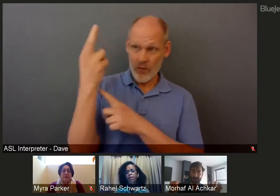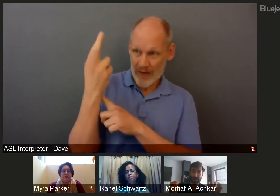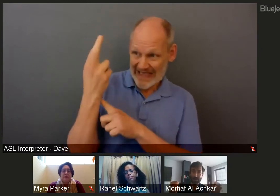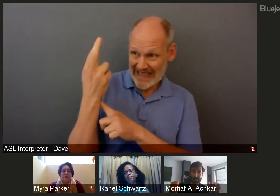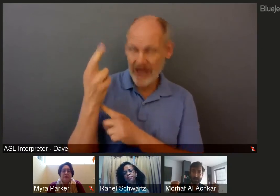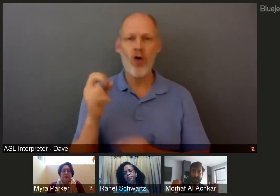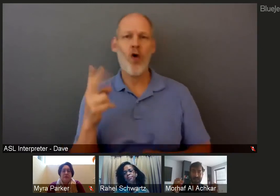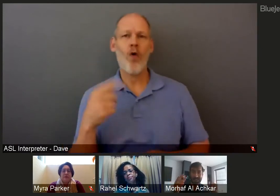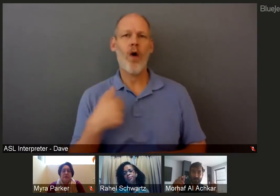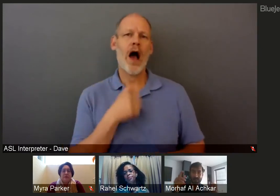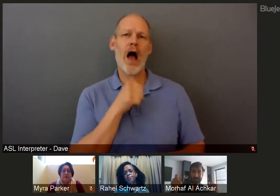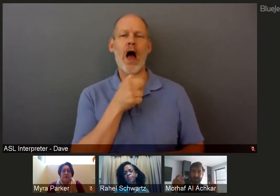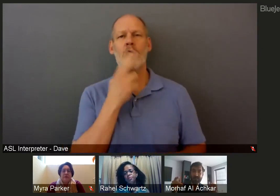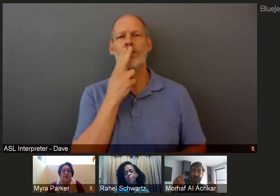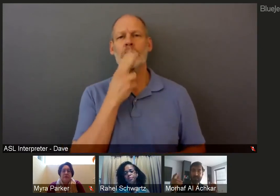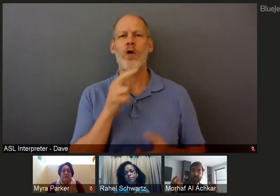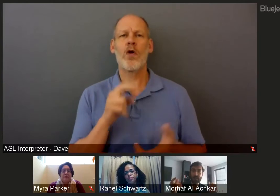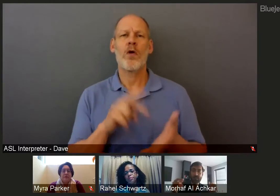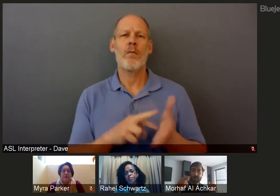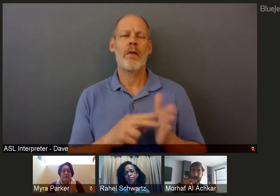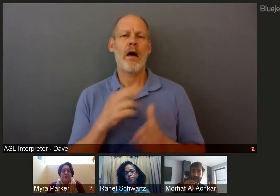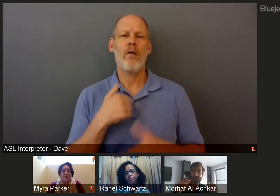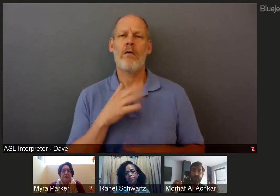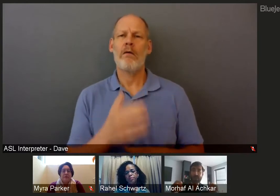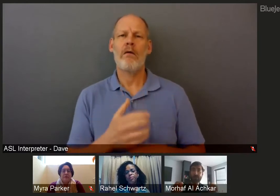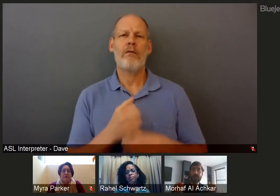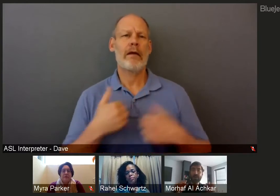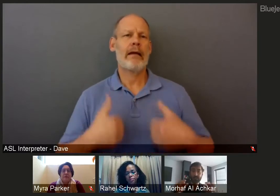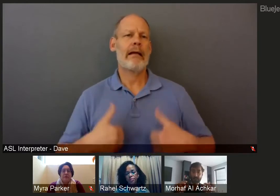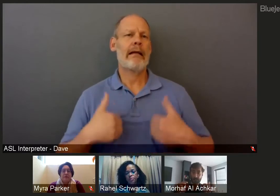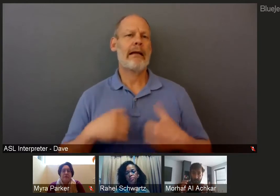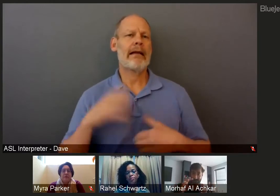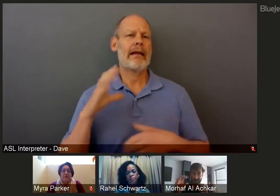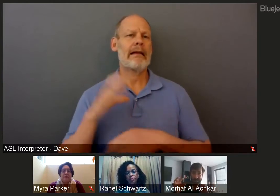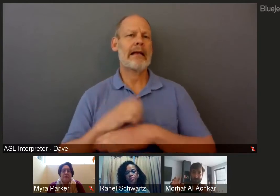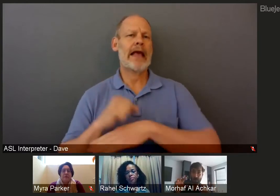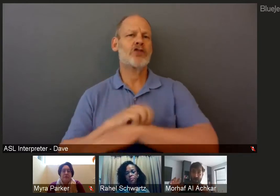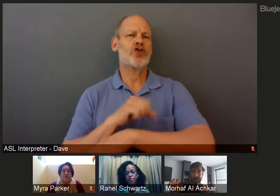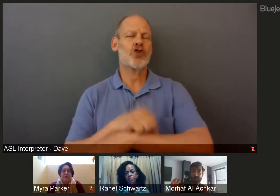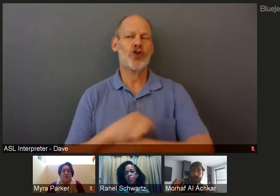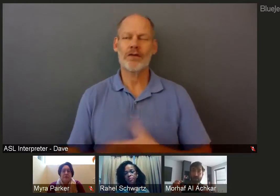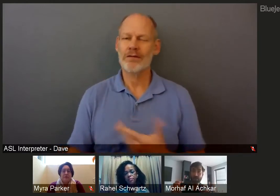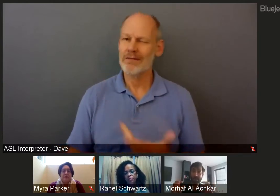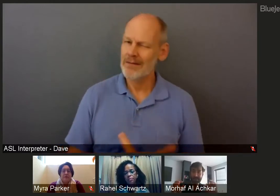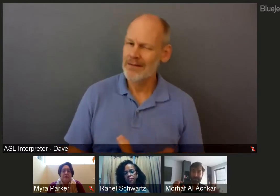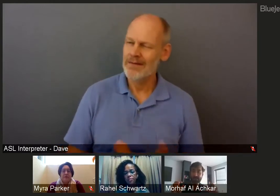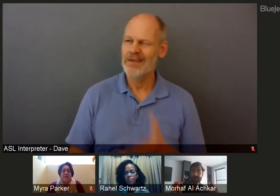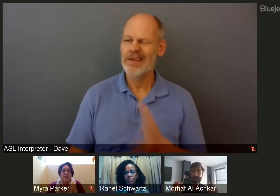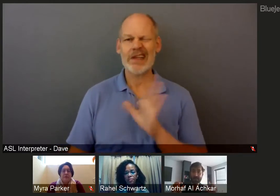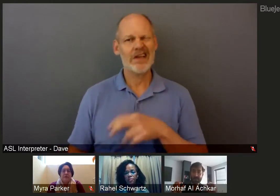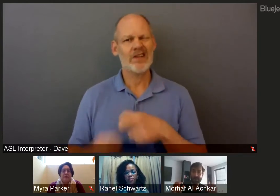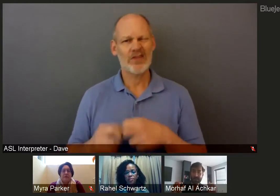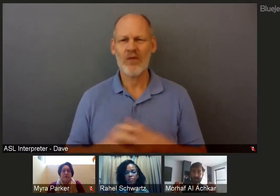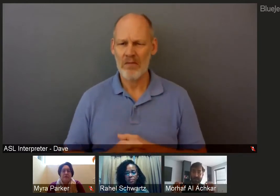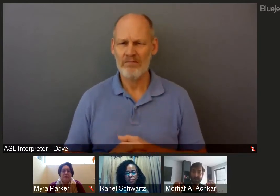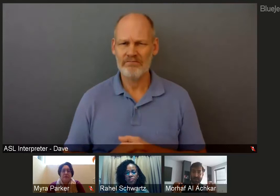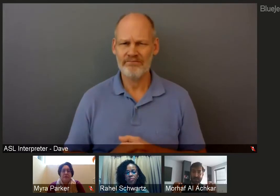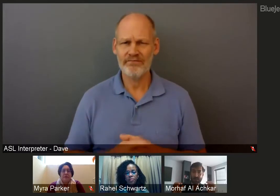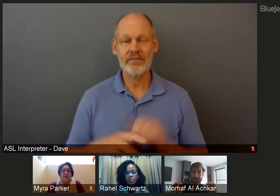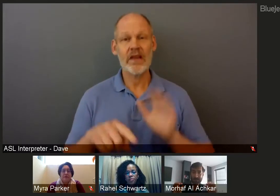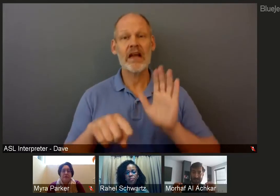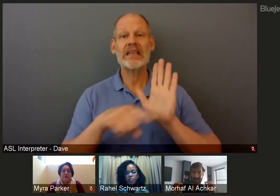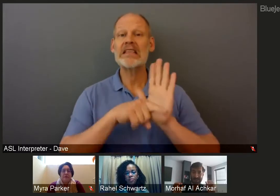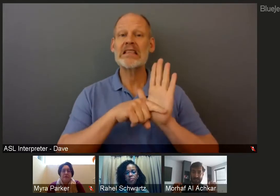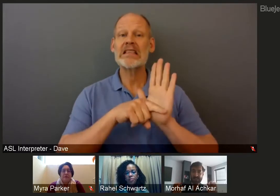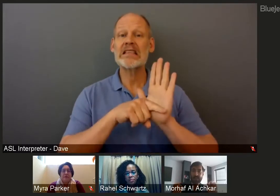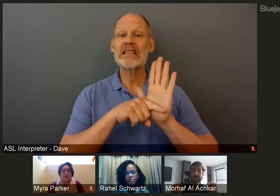got it upon themselves, and I do not even need to empathize with them. So that's a problem. Stigma is affecting not just